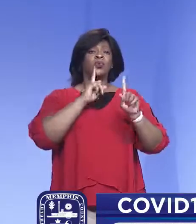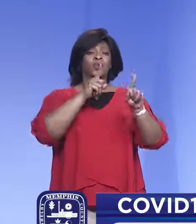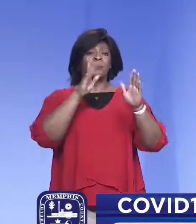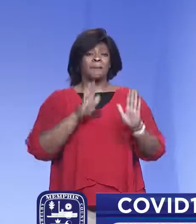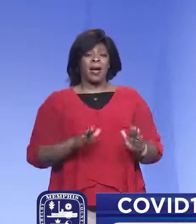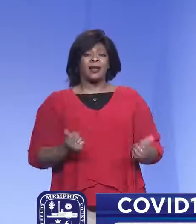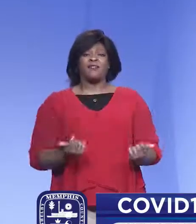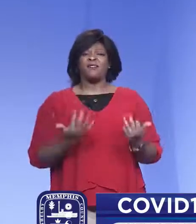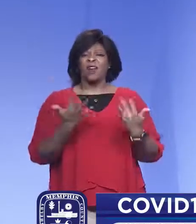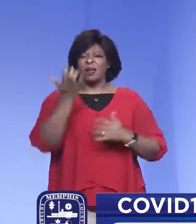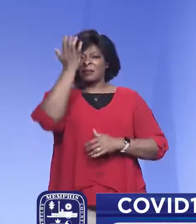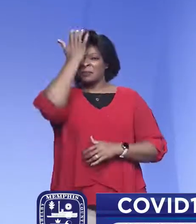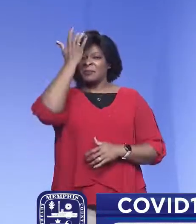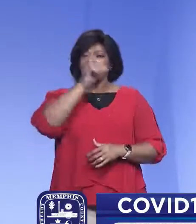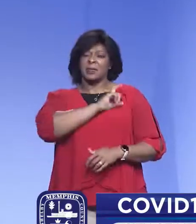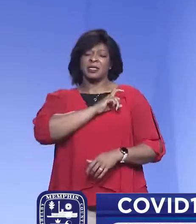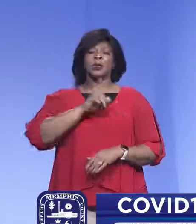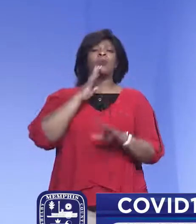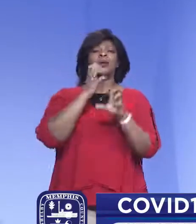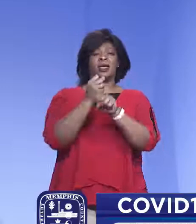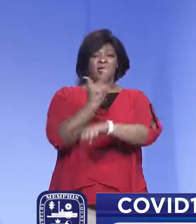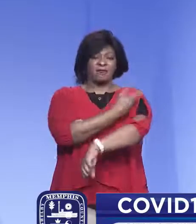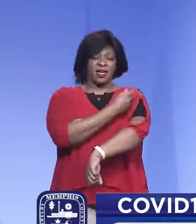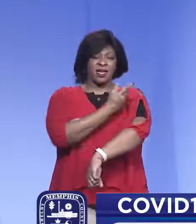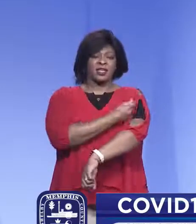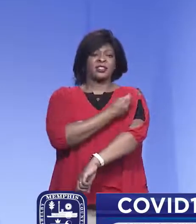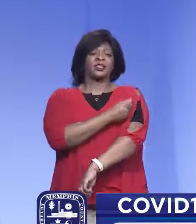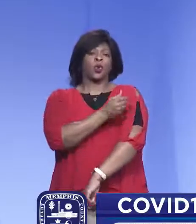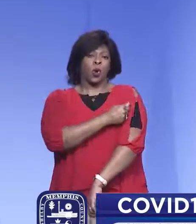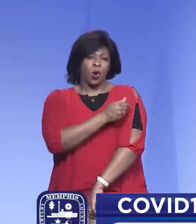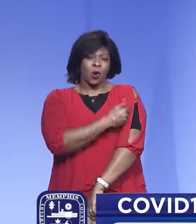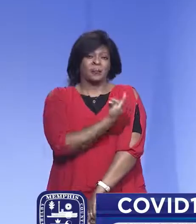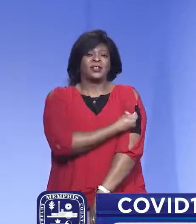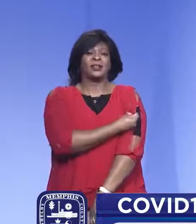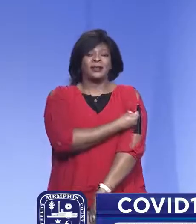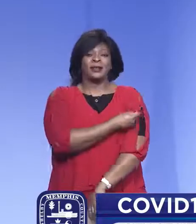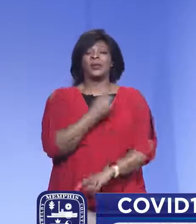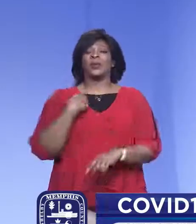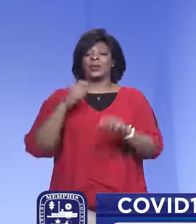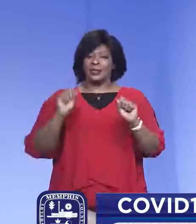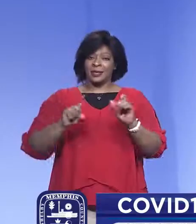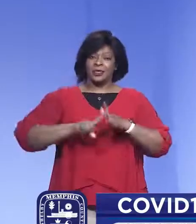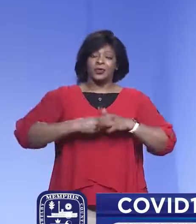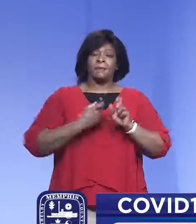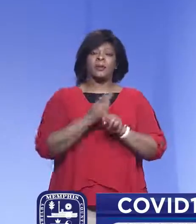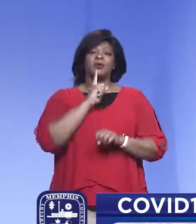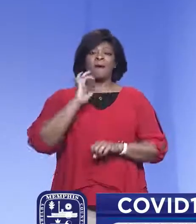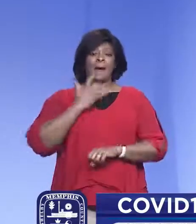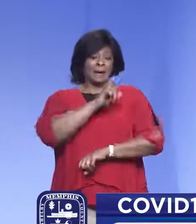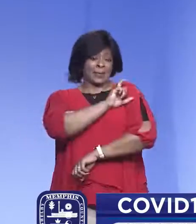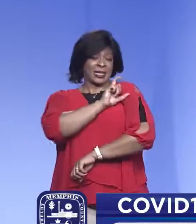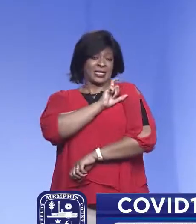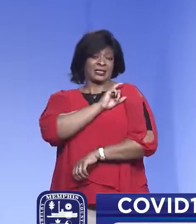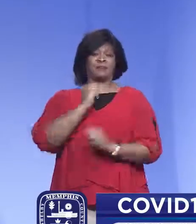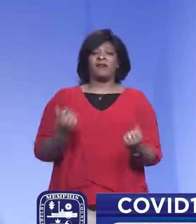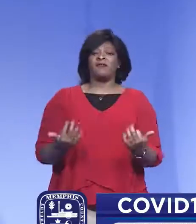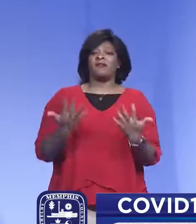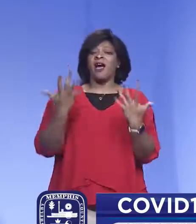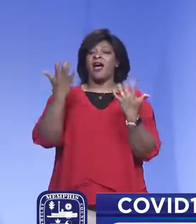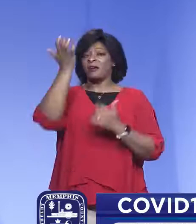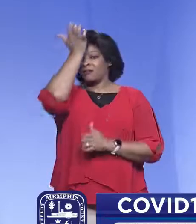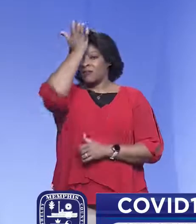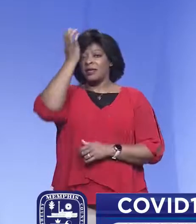begin to receive vaccines, shots in their arms, so that we can begin ensuring that our police officers,